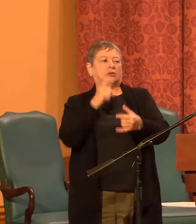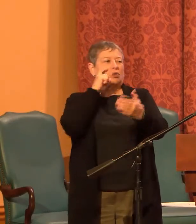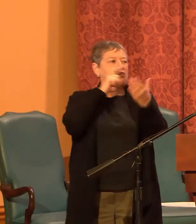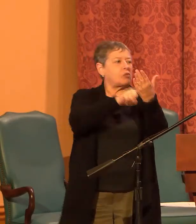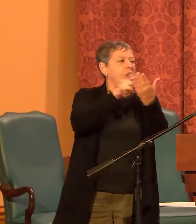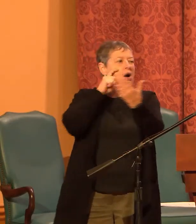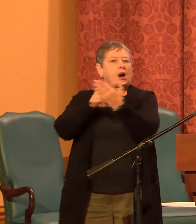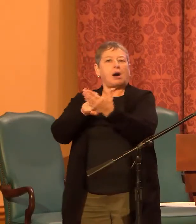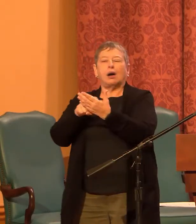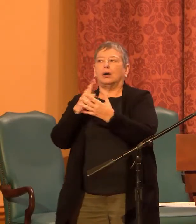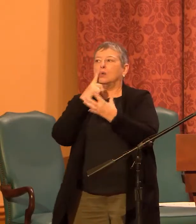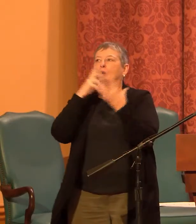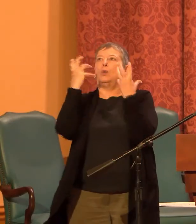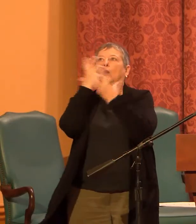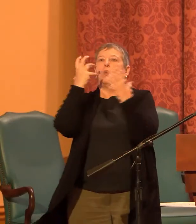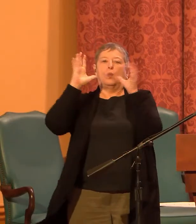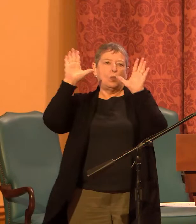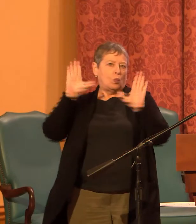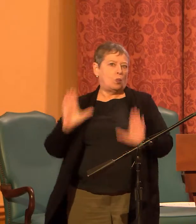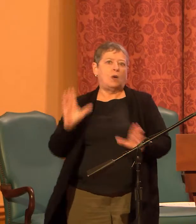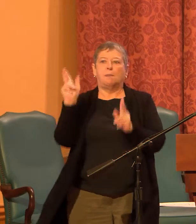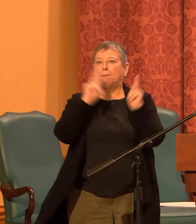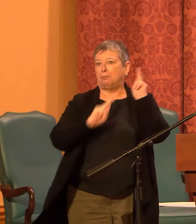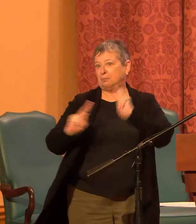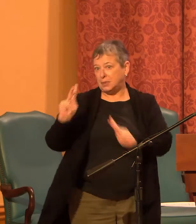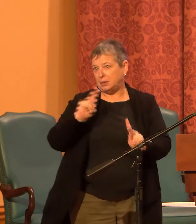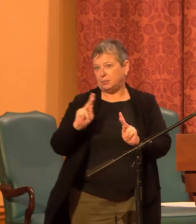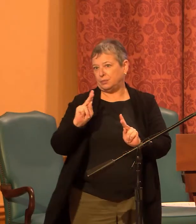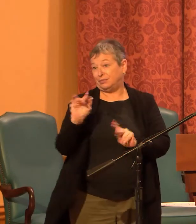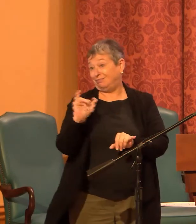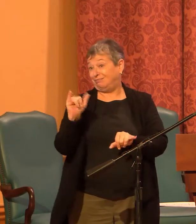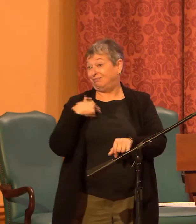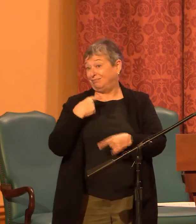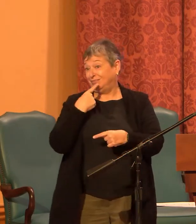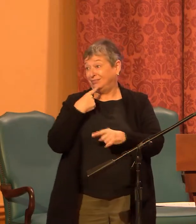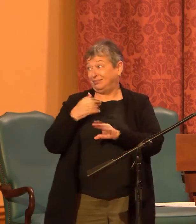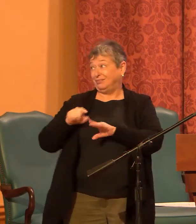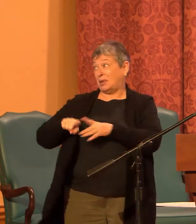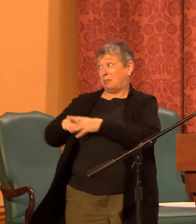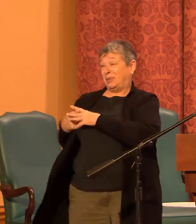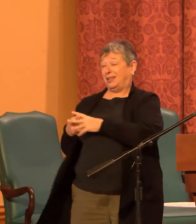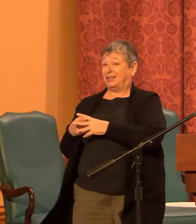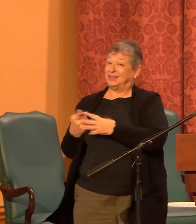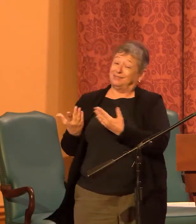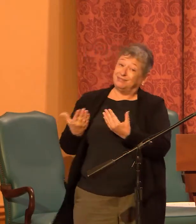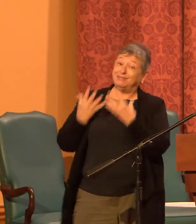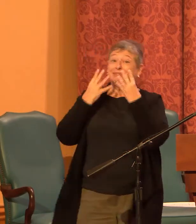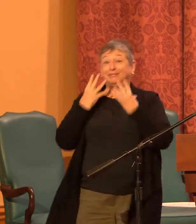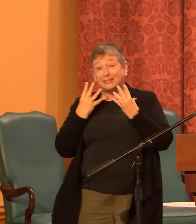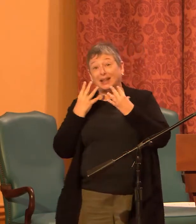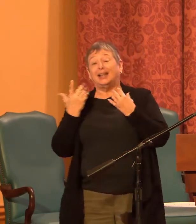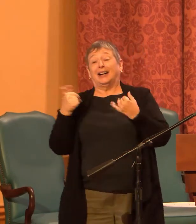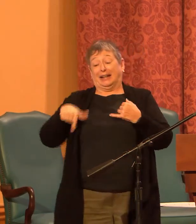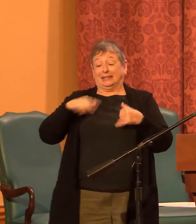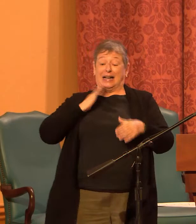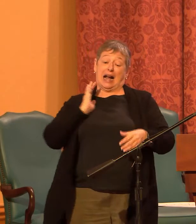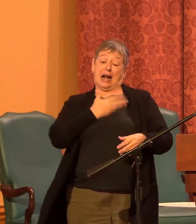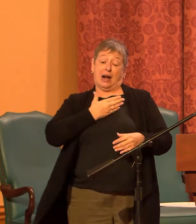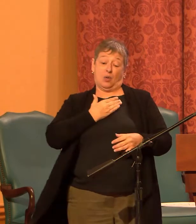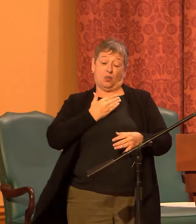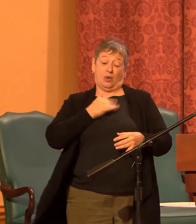recognize such amazing people. As I said at the beginning, it is bittersweet that this is our last Gold Award